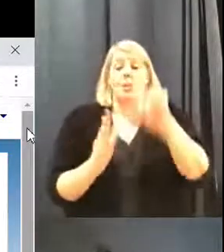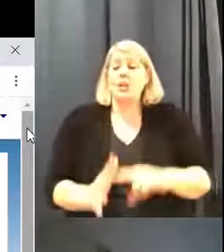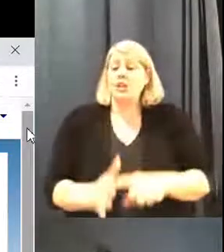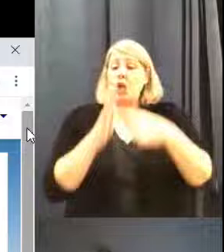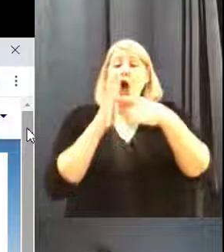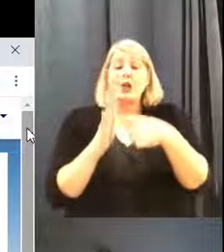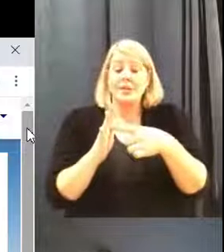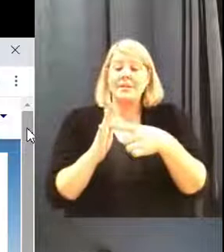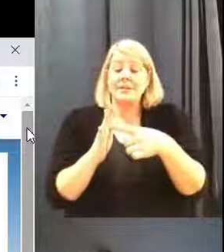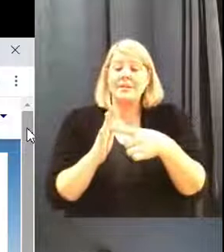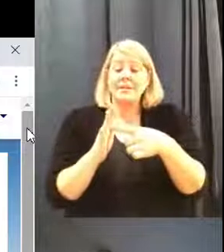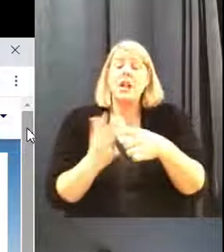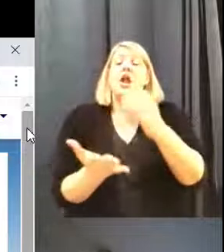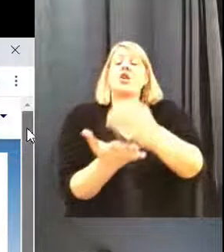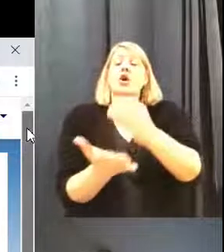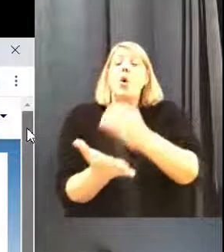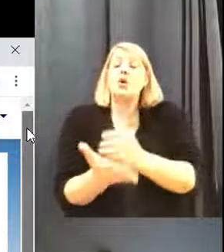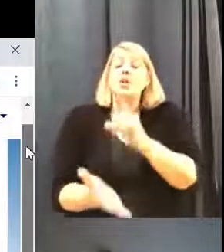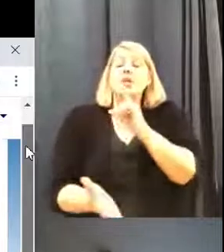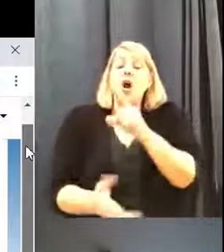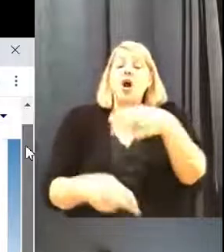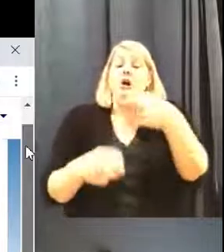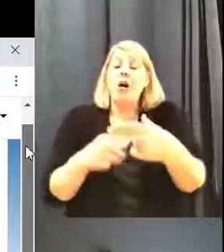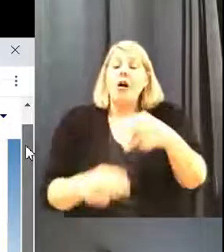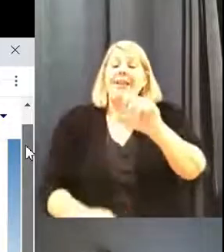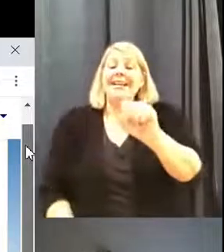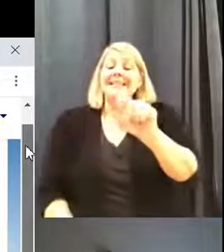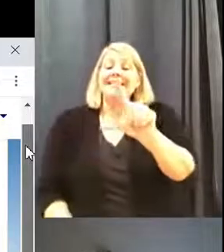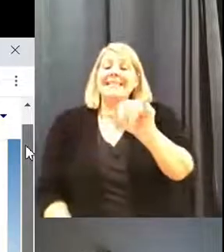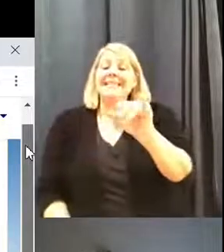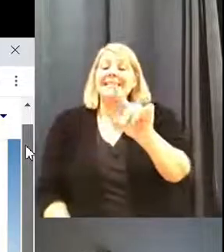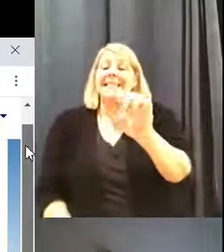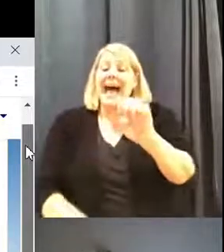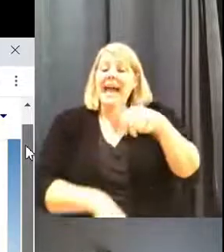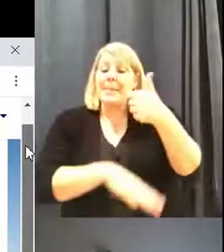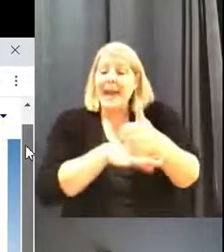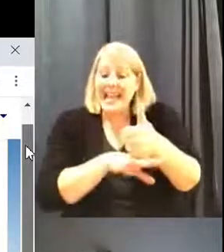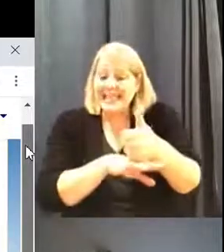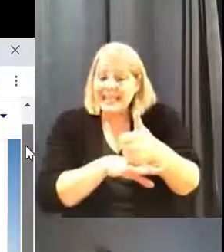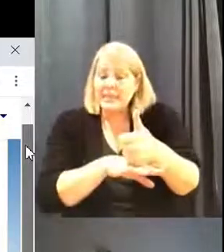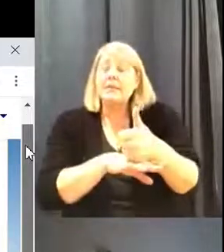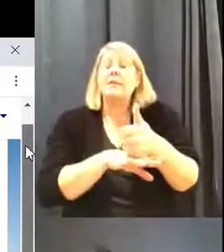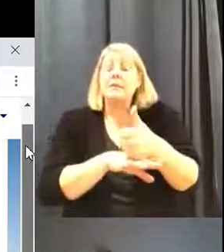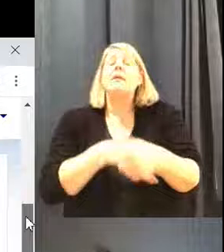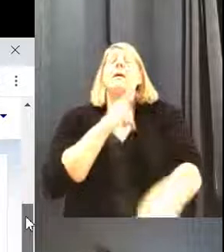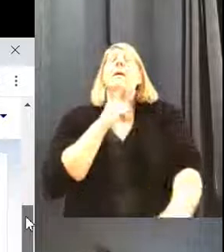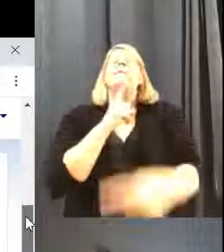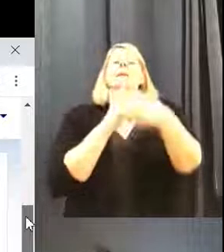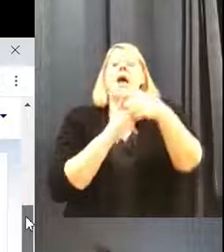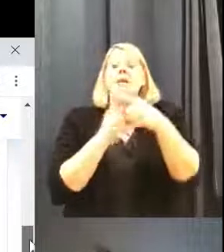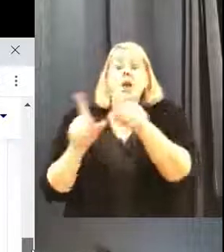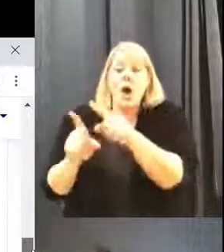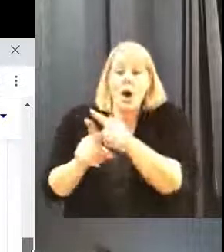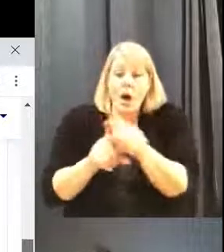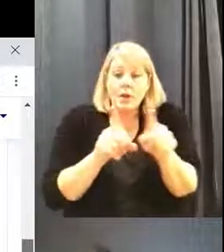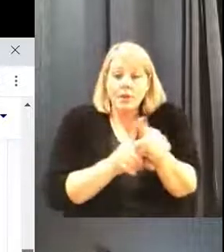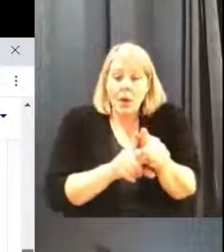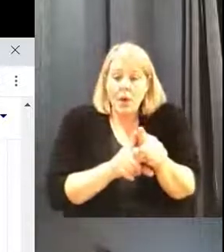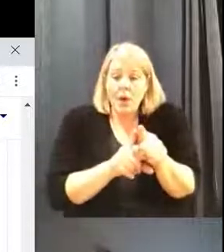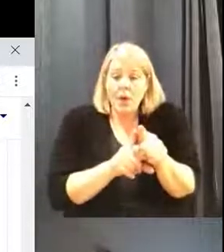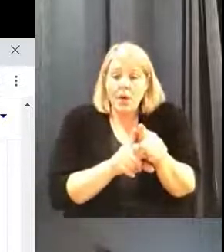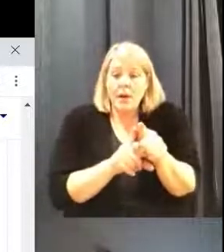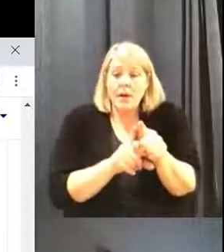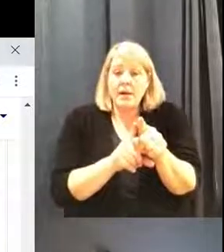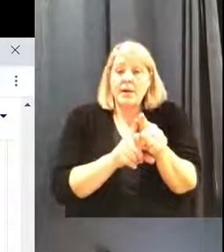are slide-based, and they are also, you can use, you can